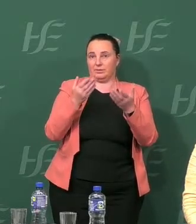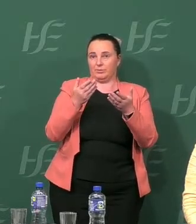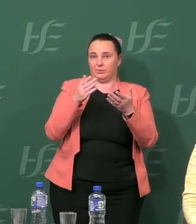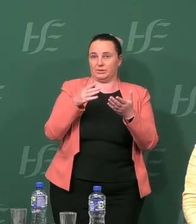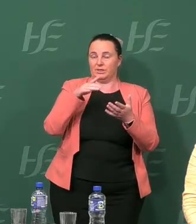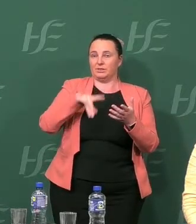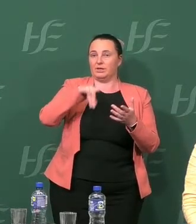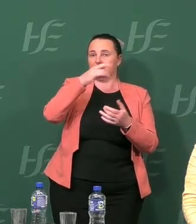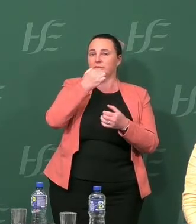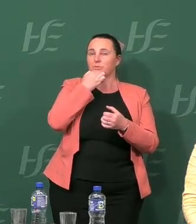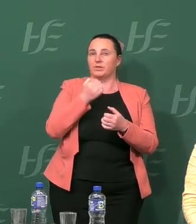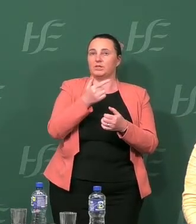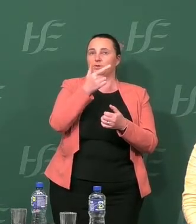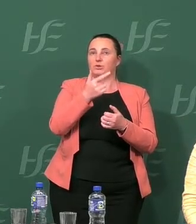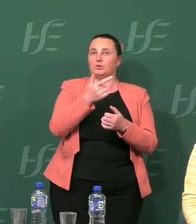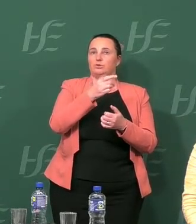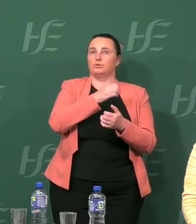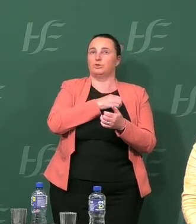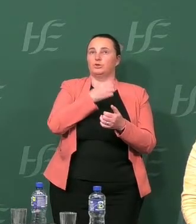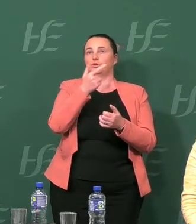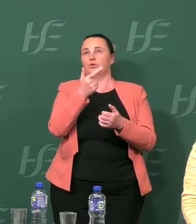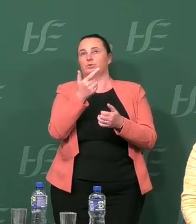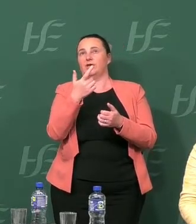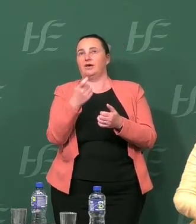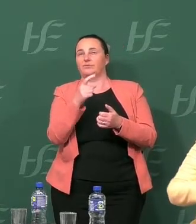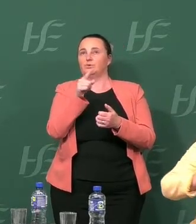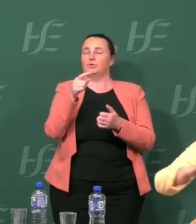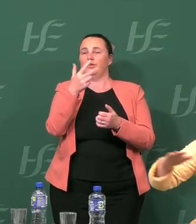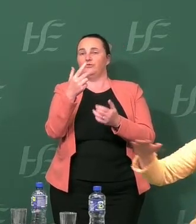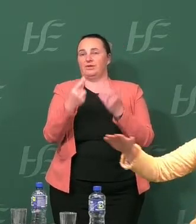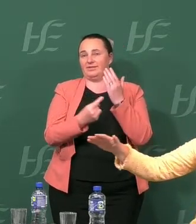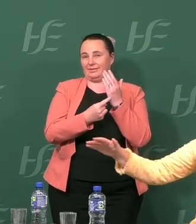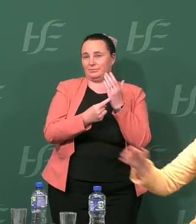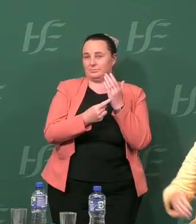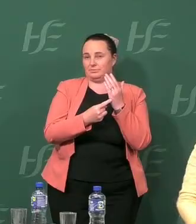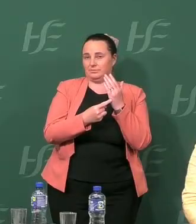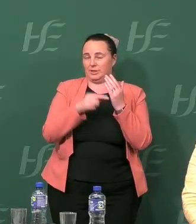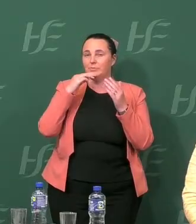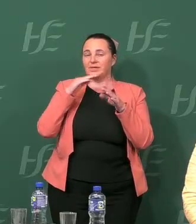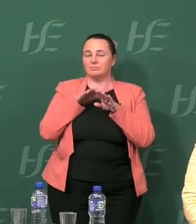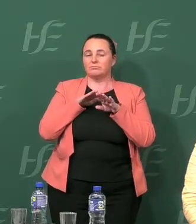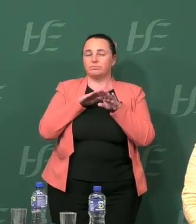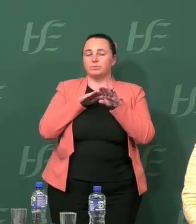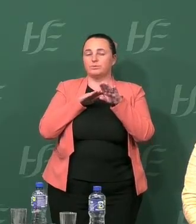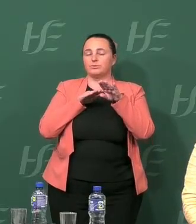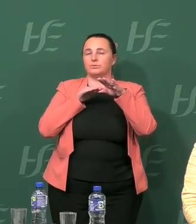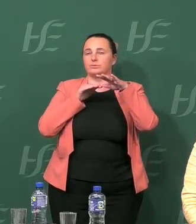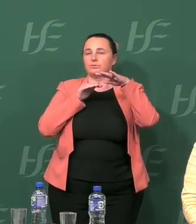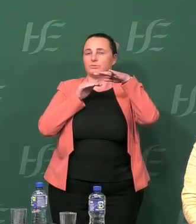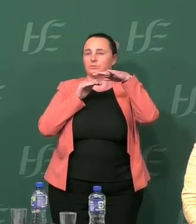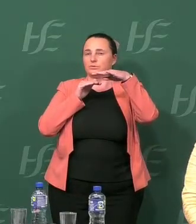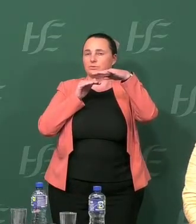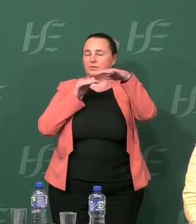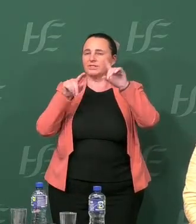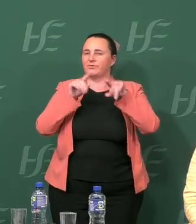cases would be somewhere around 2,500 to 3,000. And it's a slow rise, slightly different shape of a curve. But there still are other